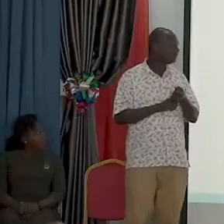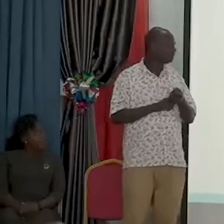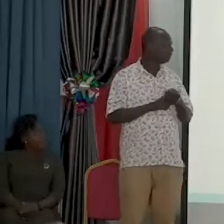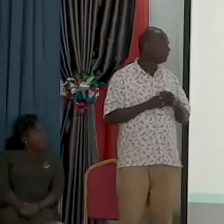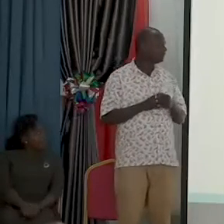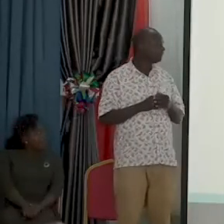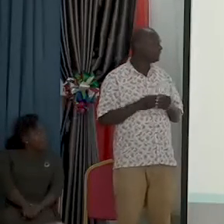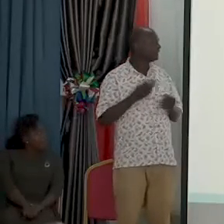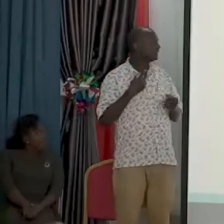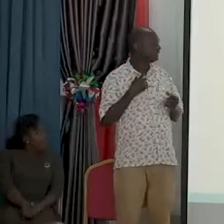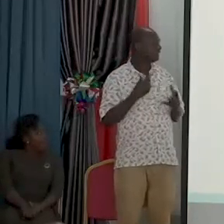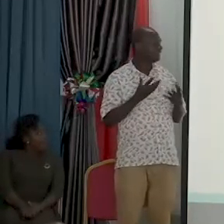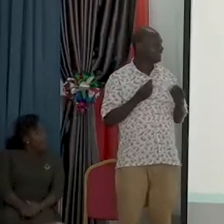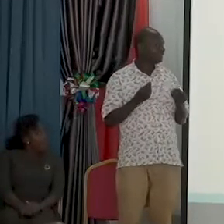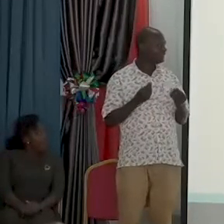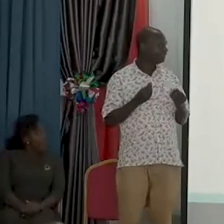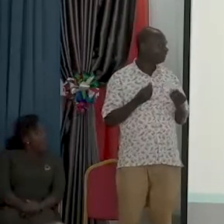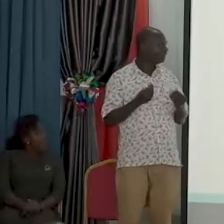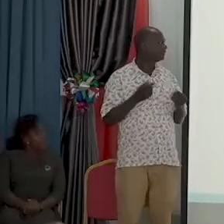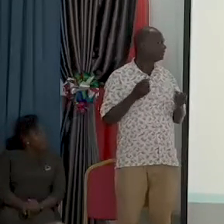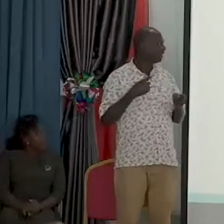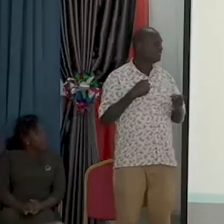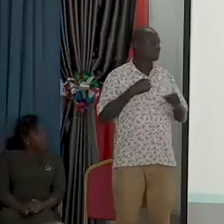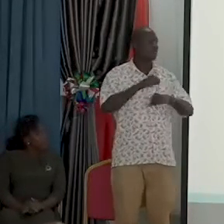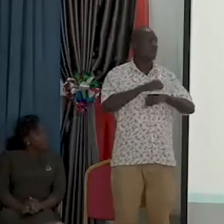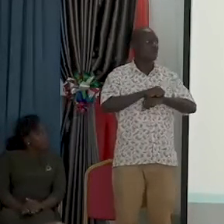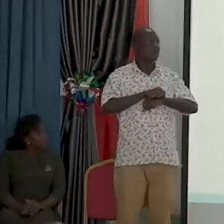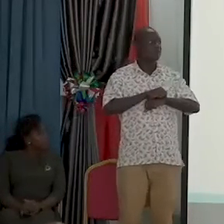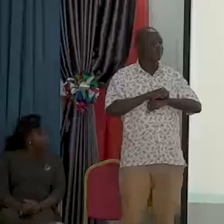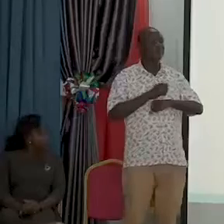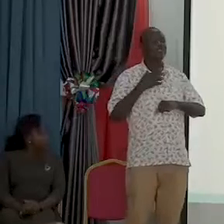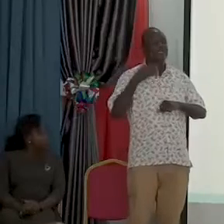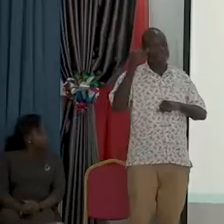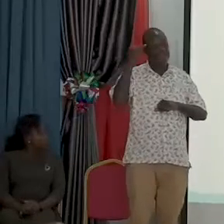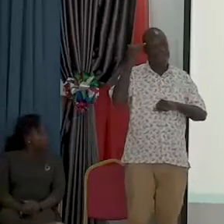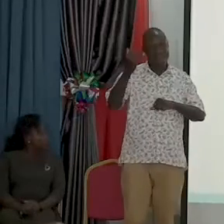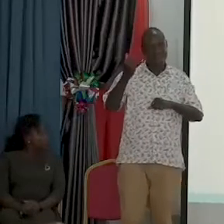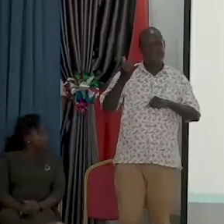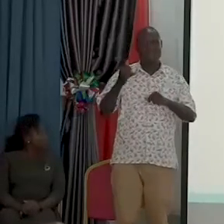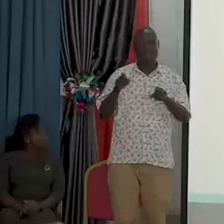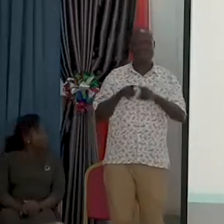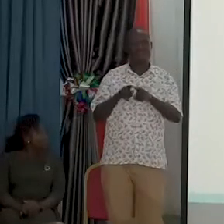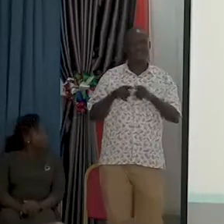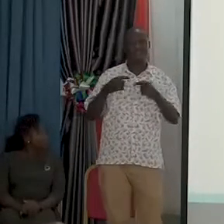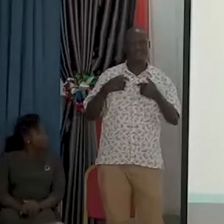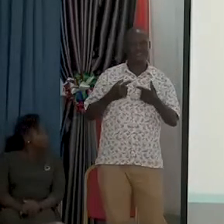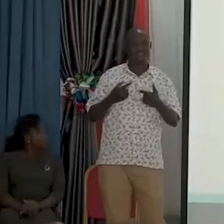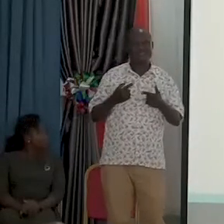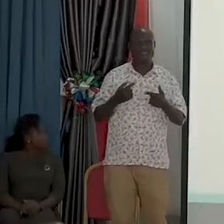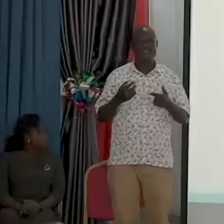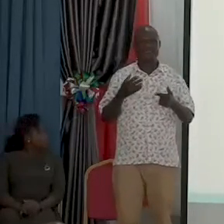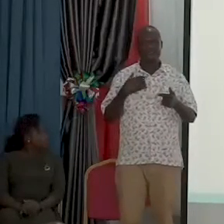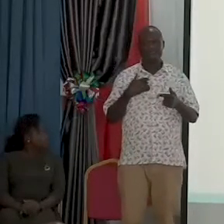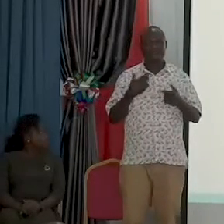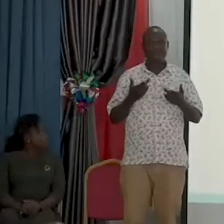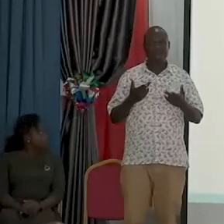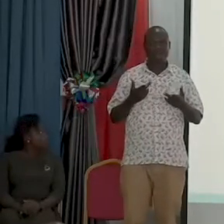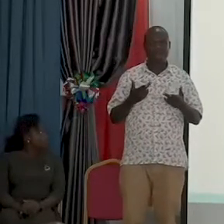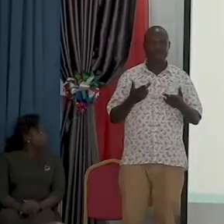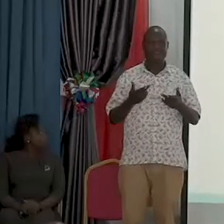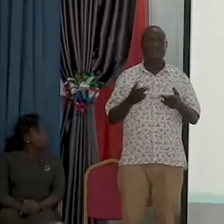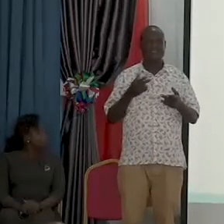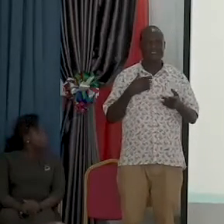And it's easy to get lost in the tools, the ideas, the things. I showed you those checklists, and there's